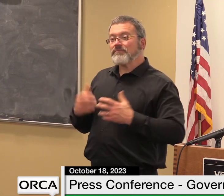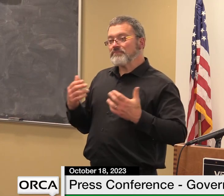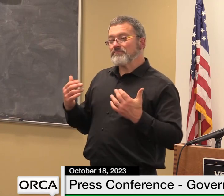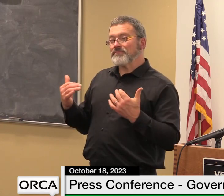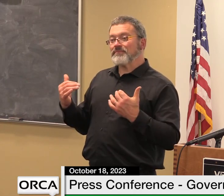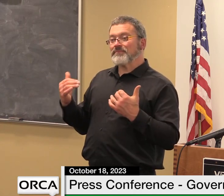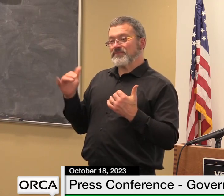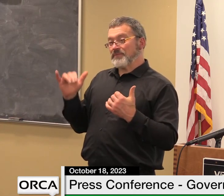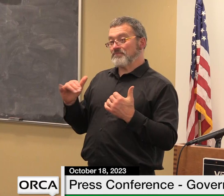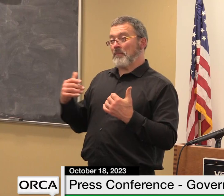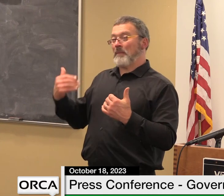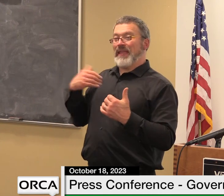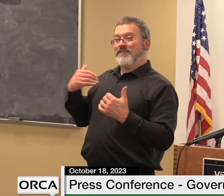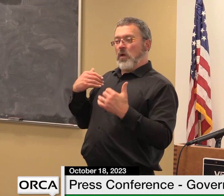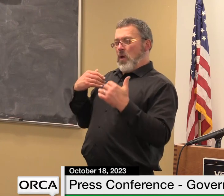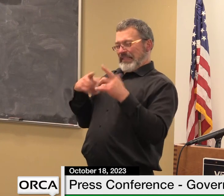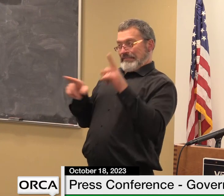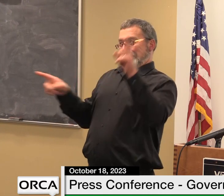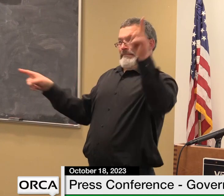before.